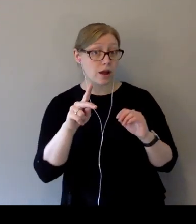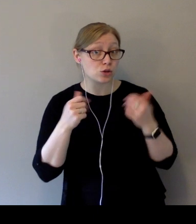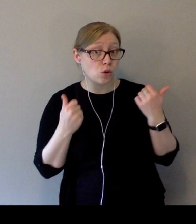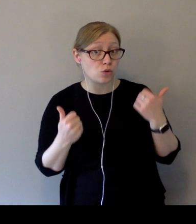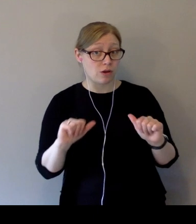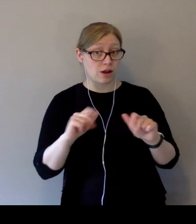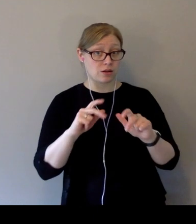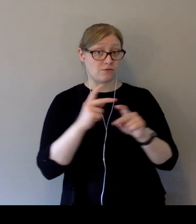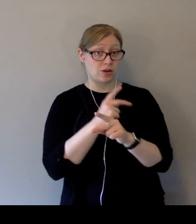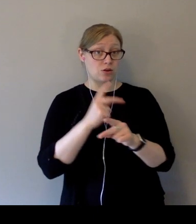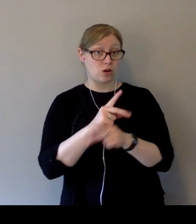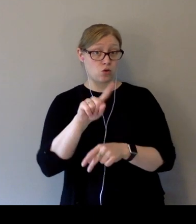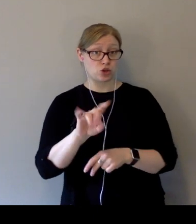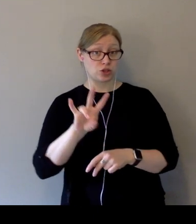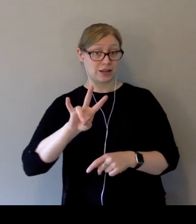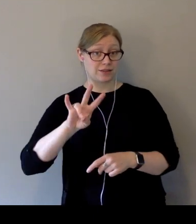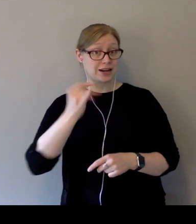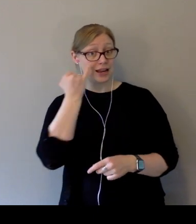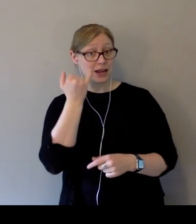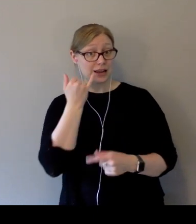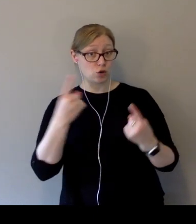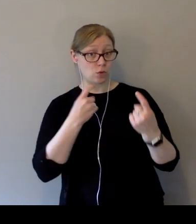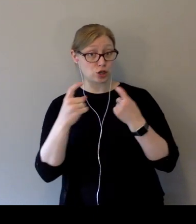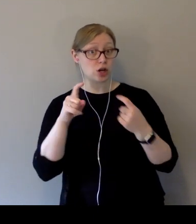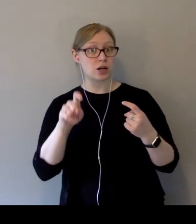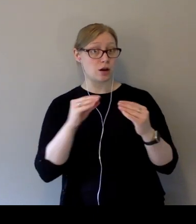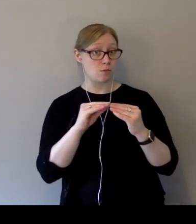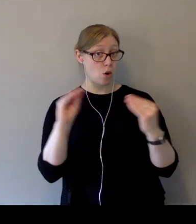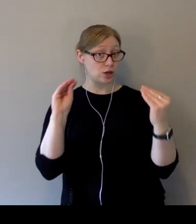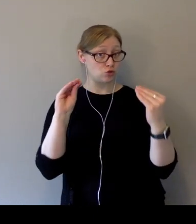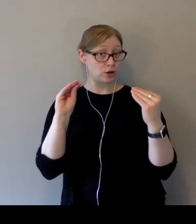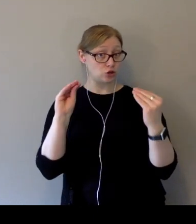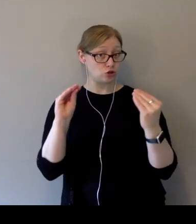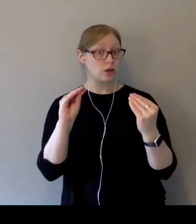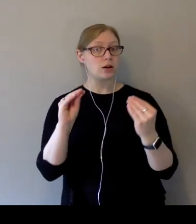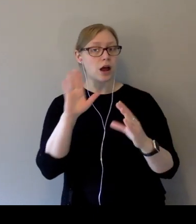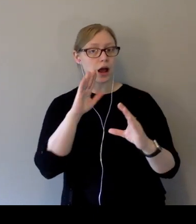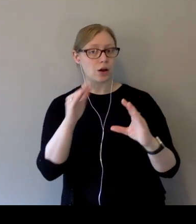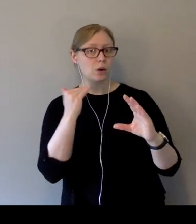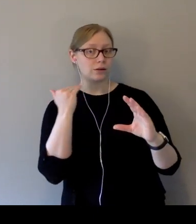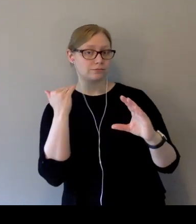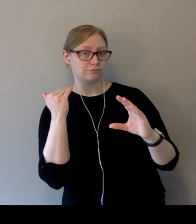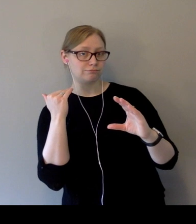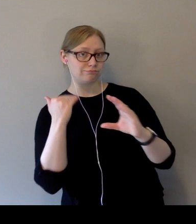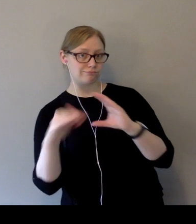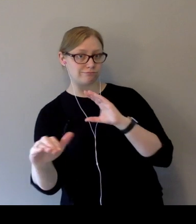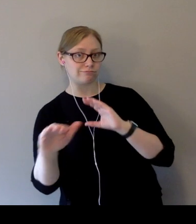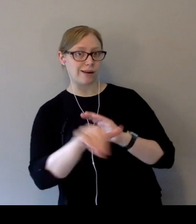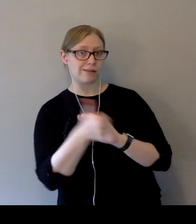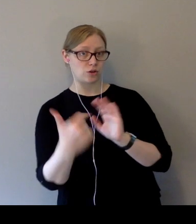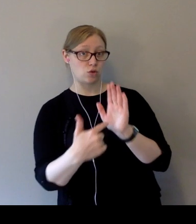question 7. If you have questions on it and you need more instruction, I'll send you another example.